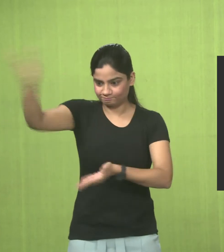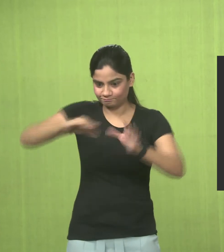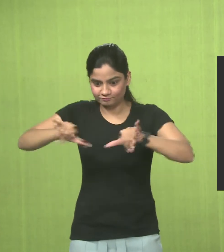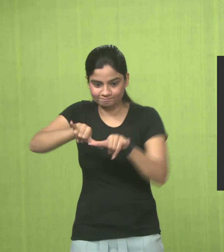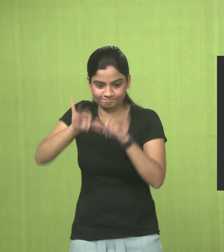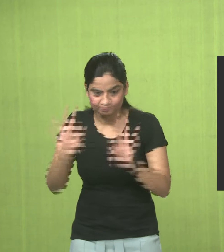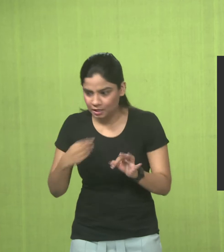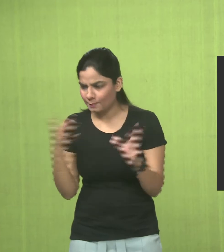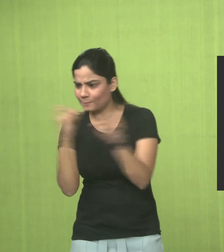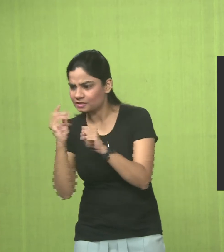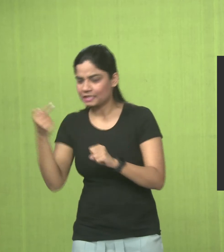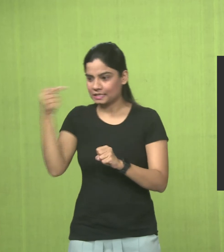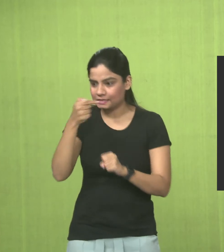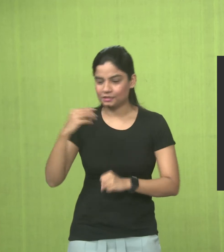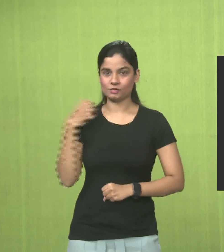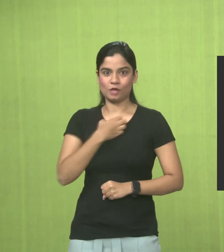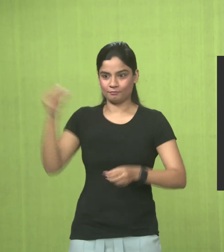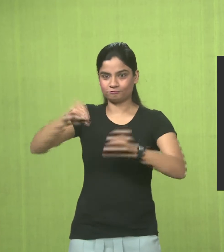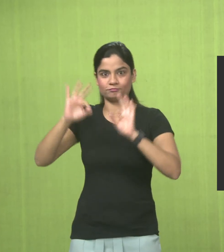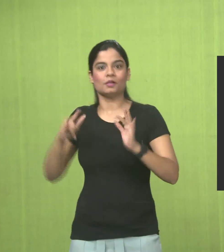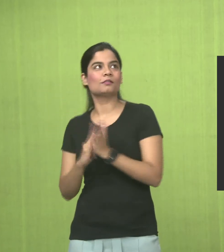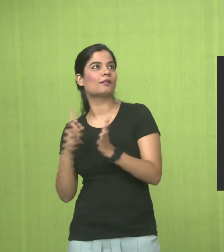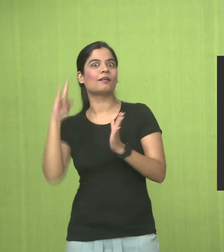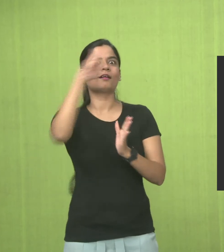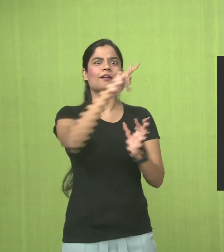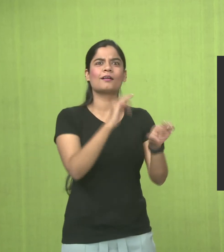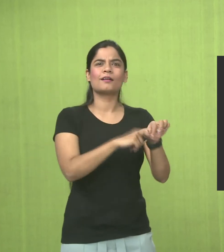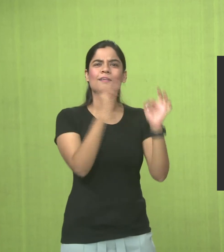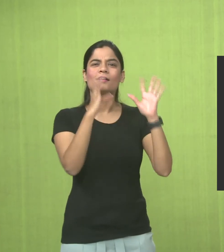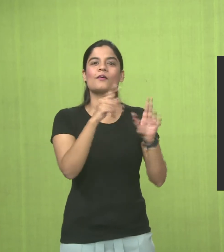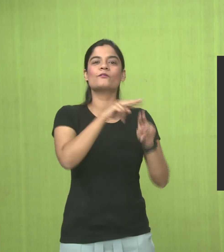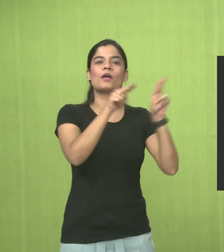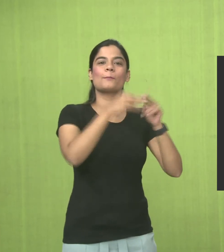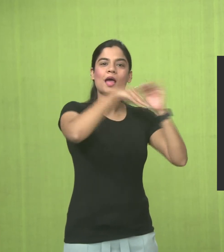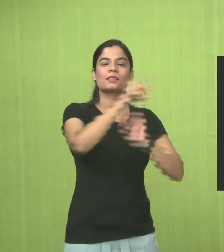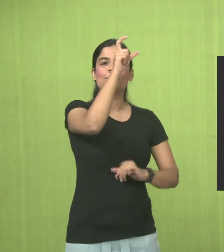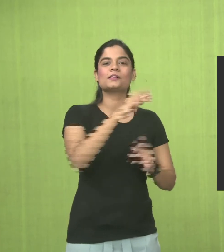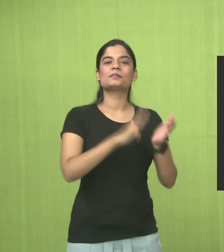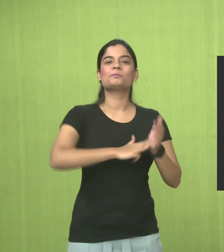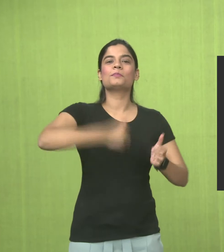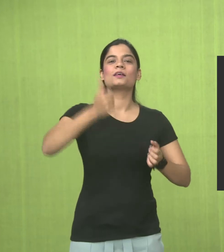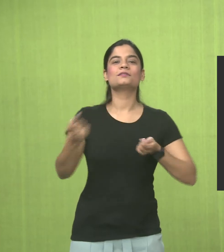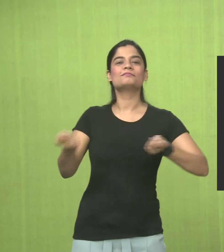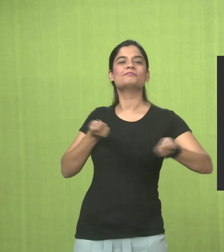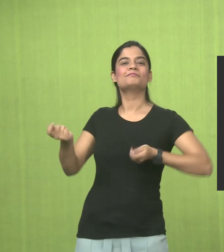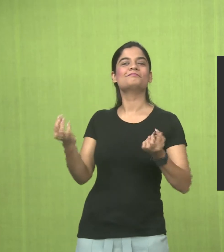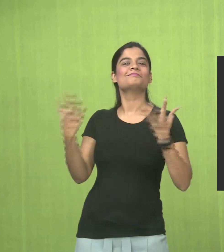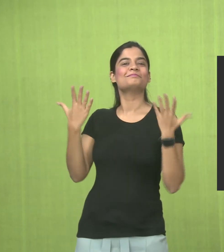They'll help me in packing my stuff, brushing my teeth, everything and reaching on time to catch my flight. So there is always